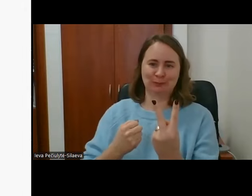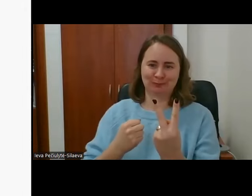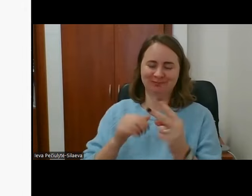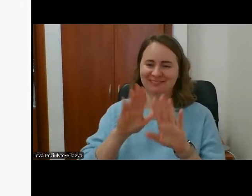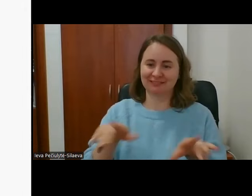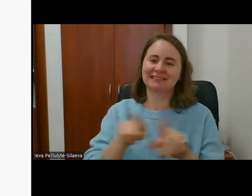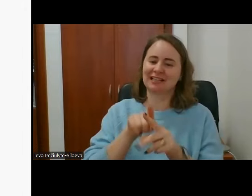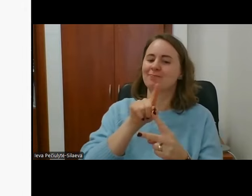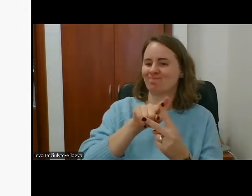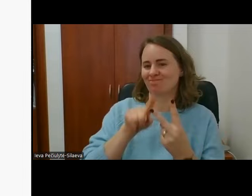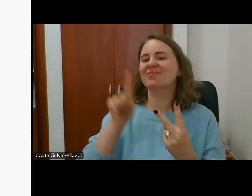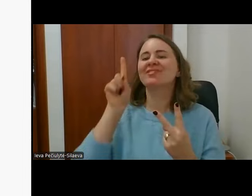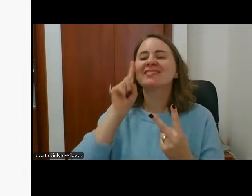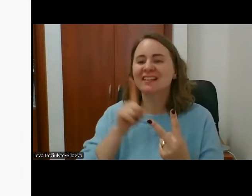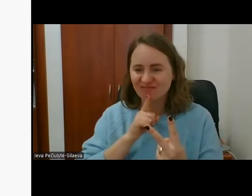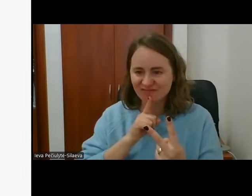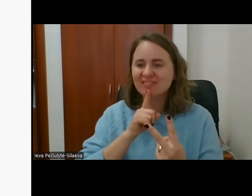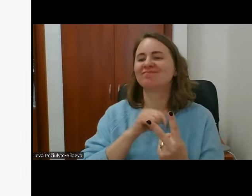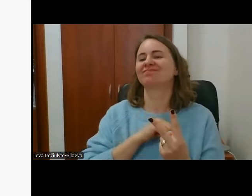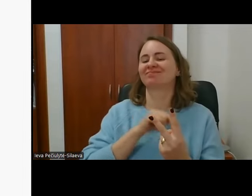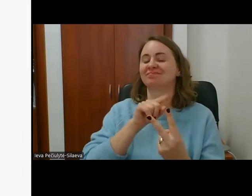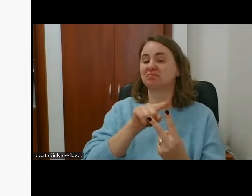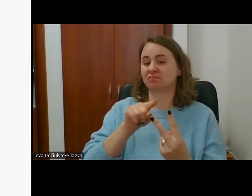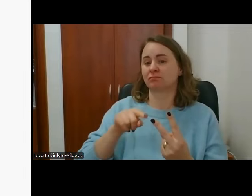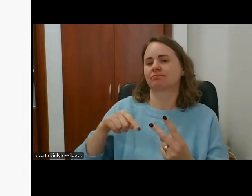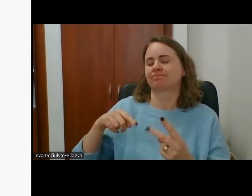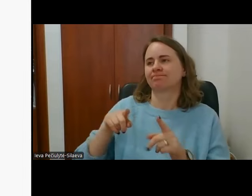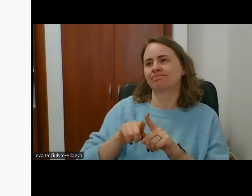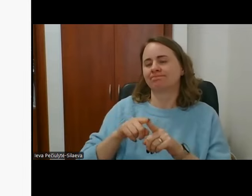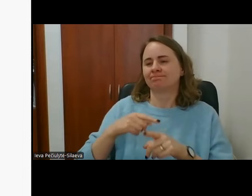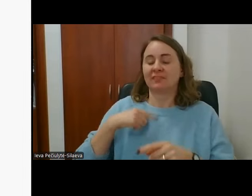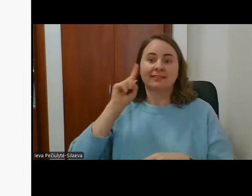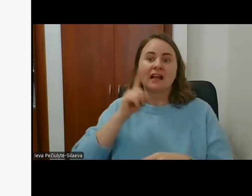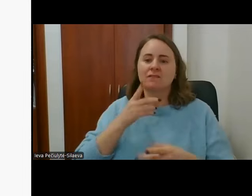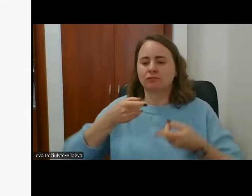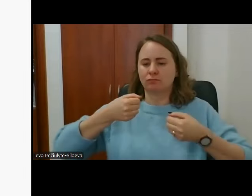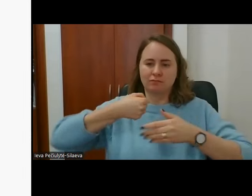and I have two deaf children. They're also deaf.